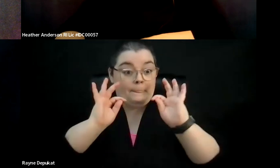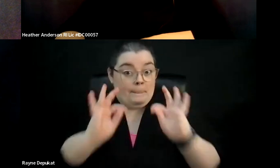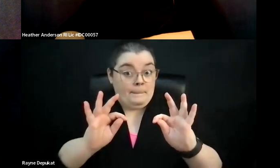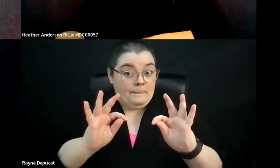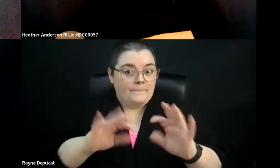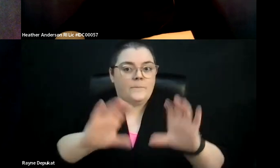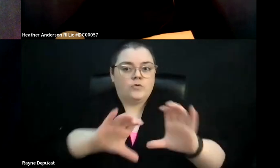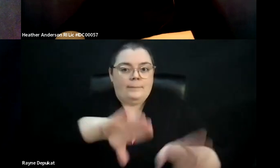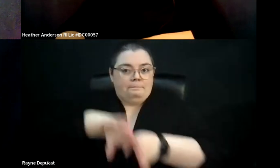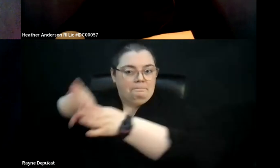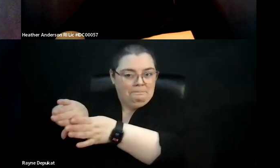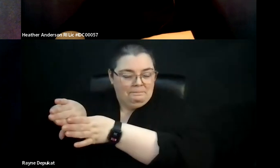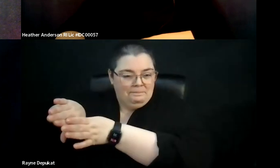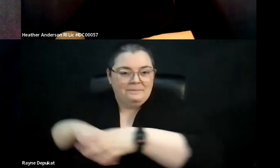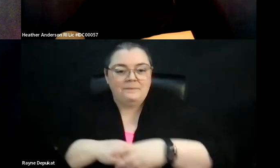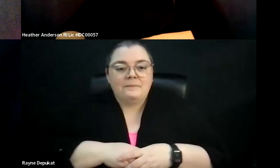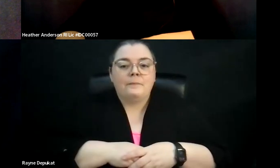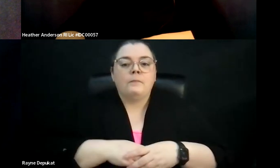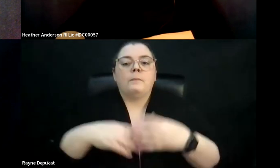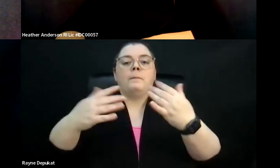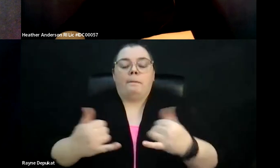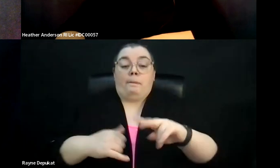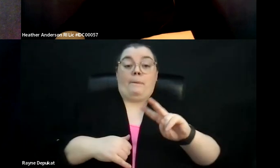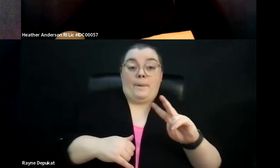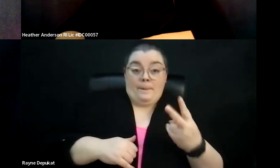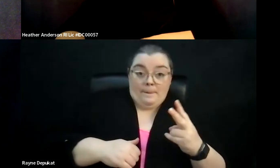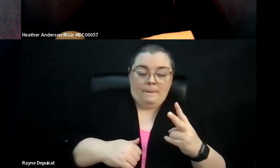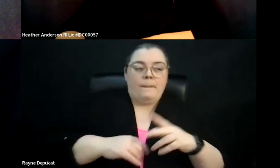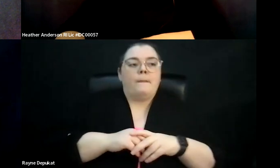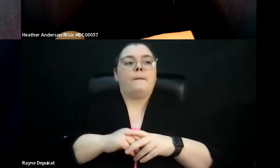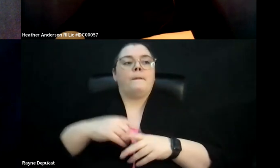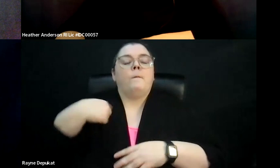Okay. So that's all I wanted to say about the chat.